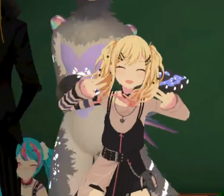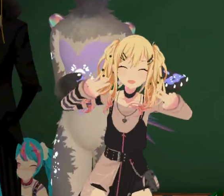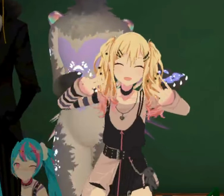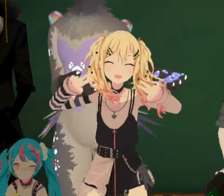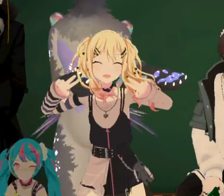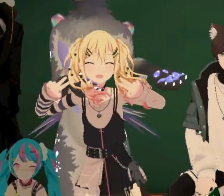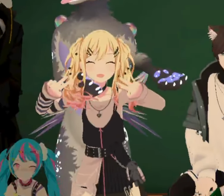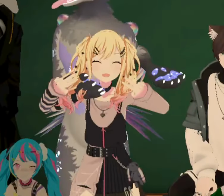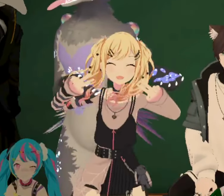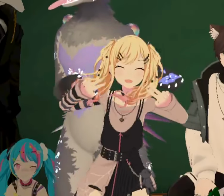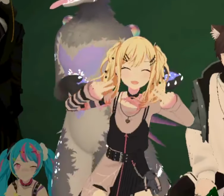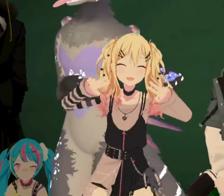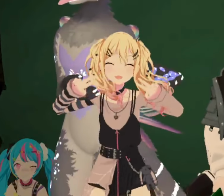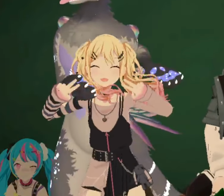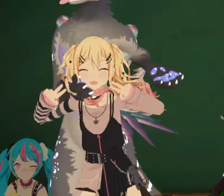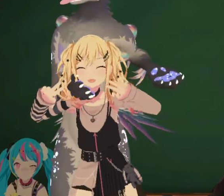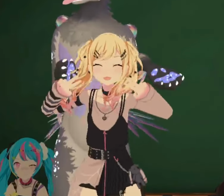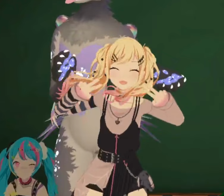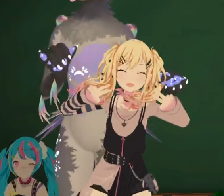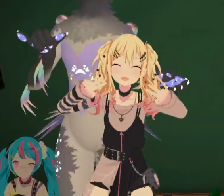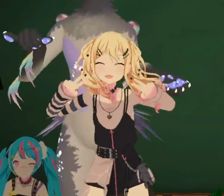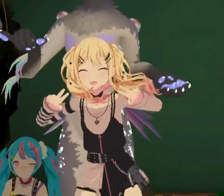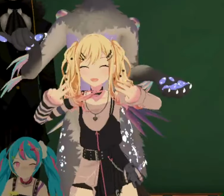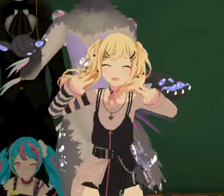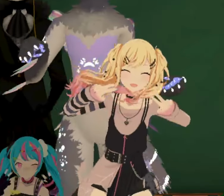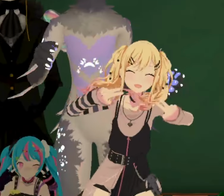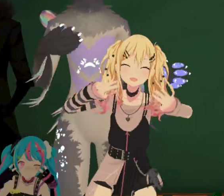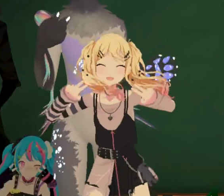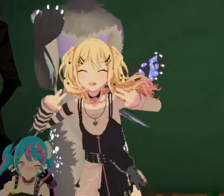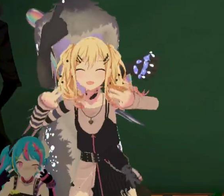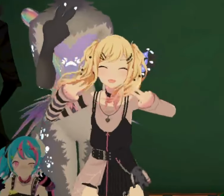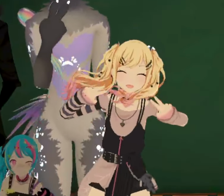All right, here you go.